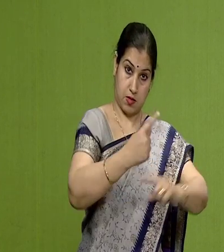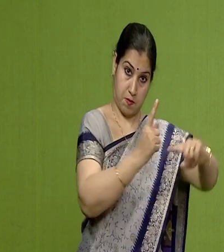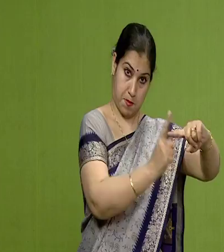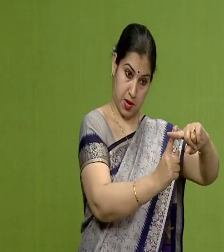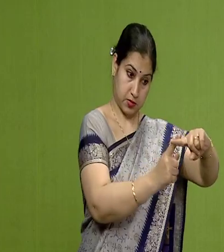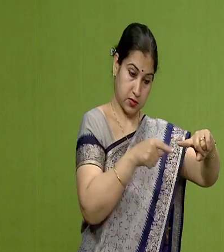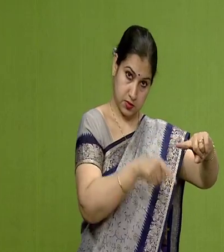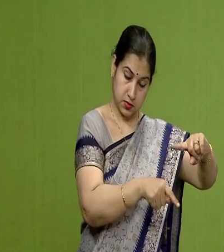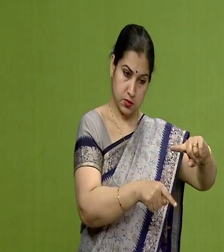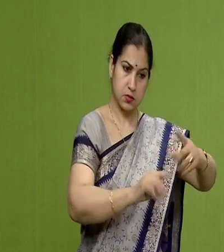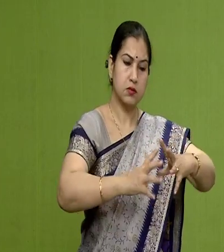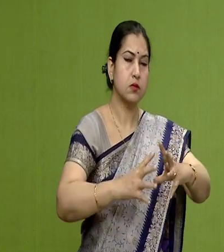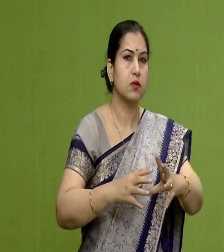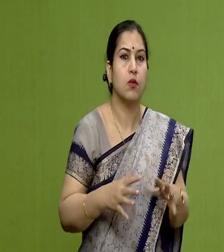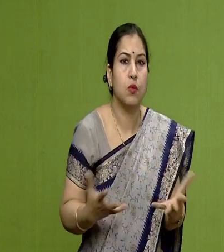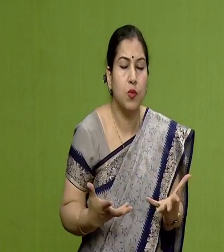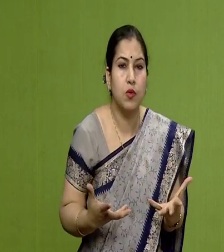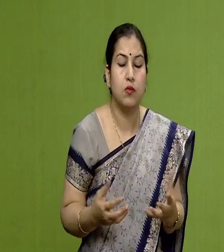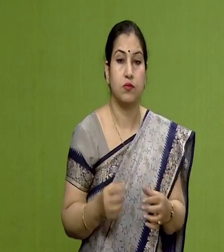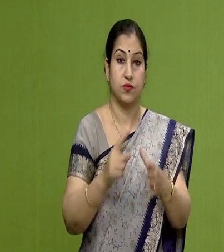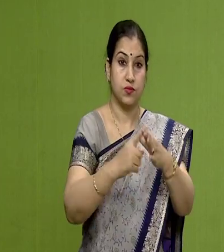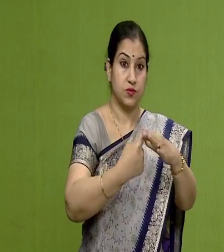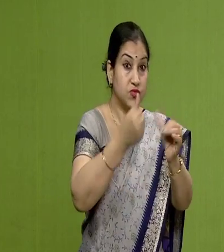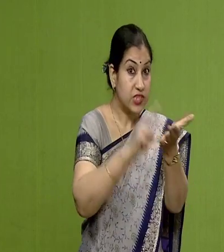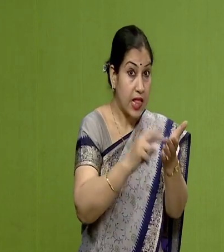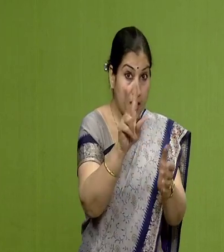which makes it January 8,